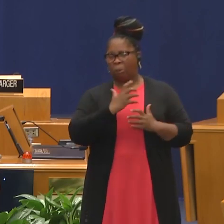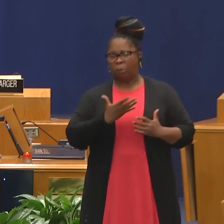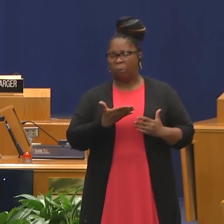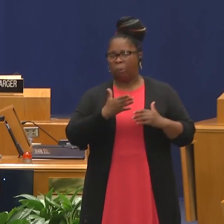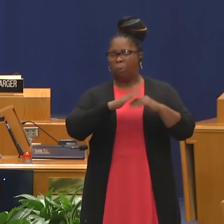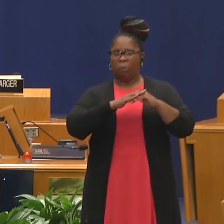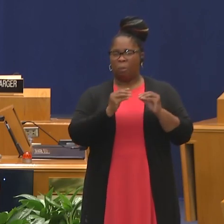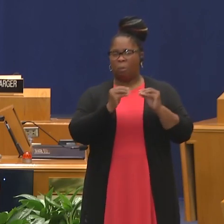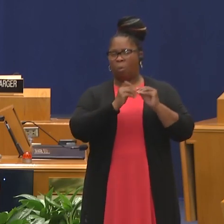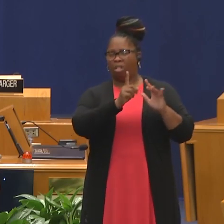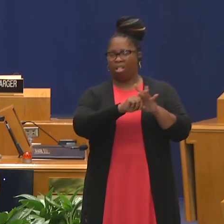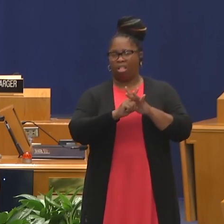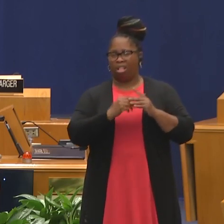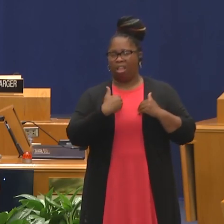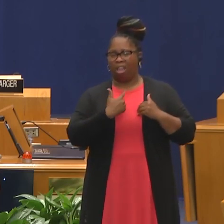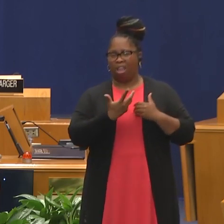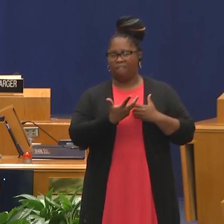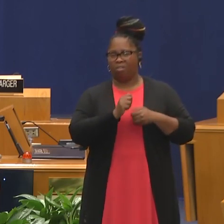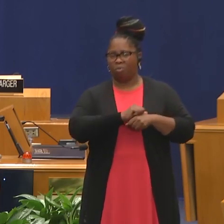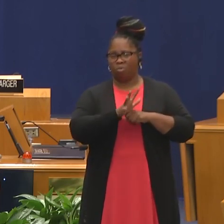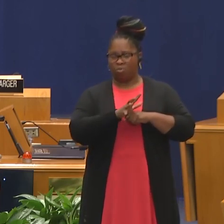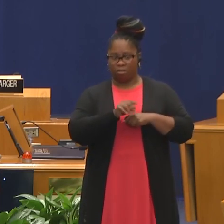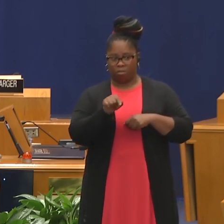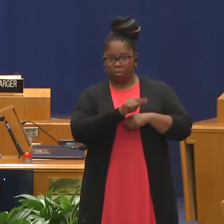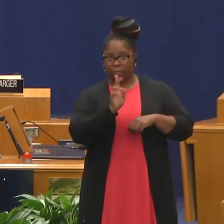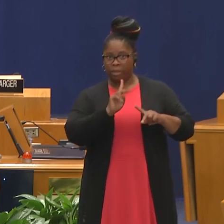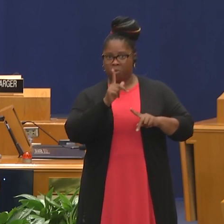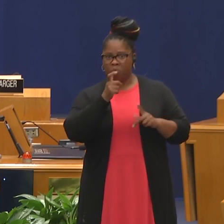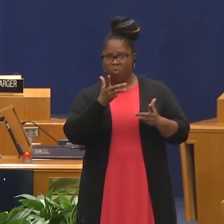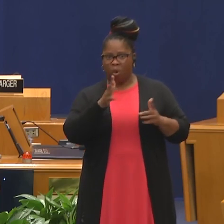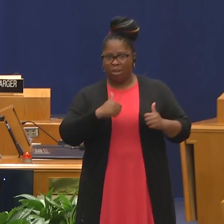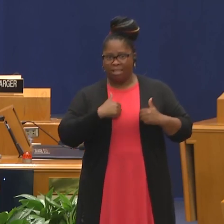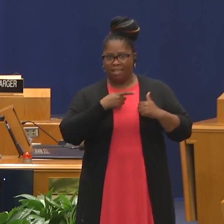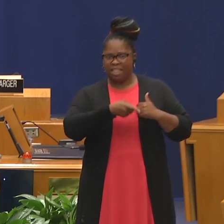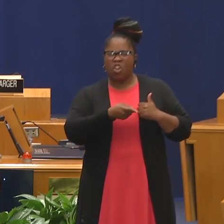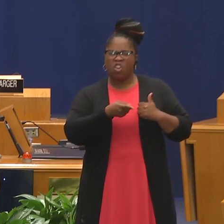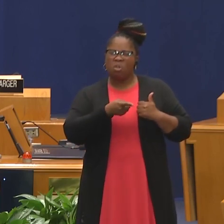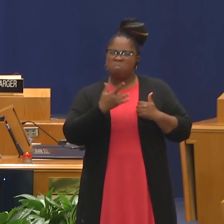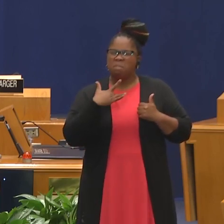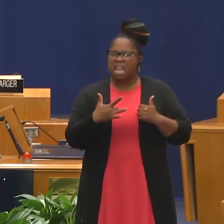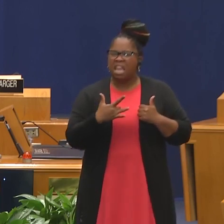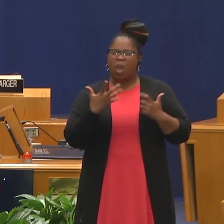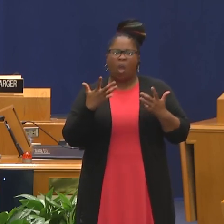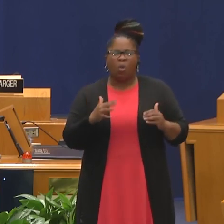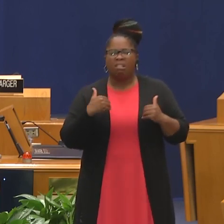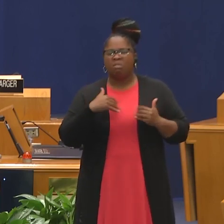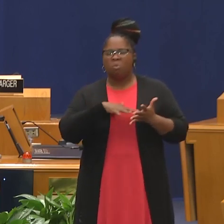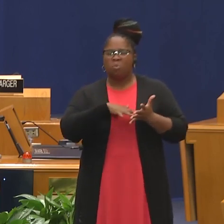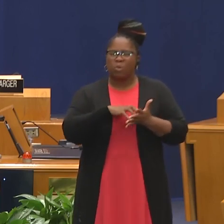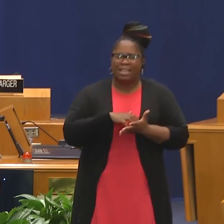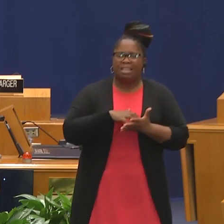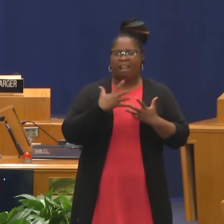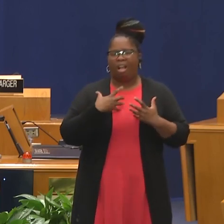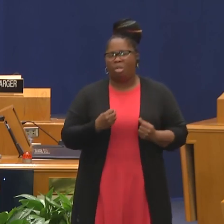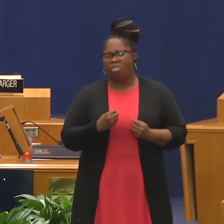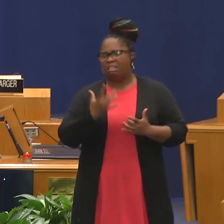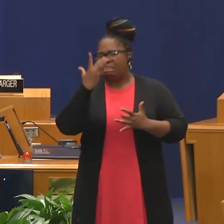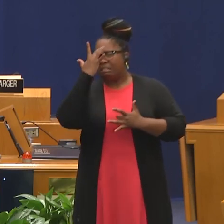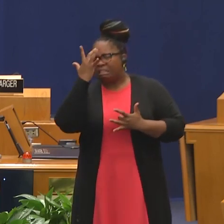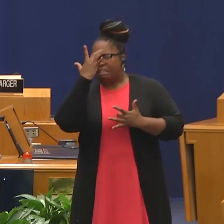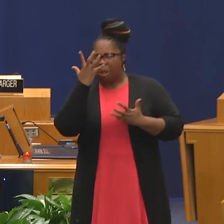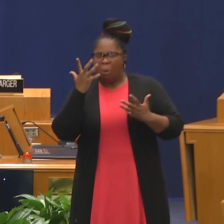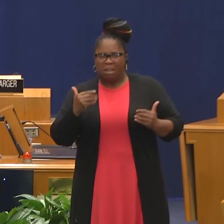who are residents in those facilities are often already in fragile medical condition. And a disease like